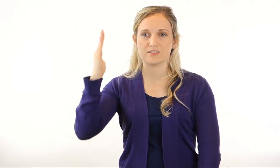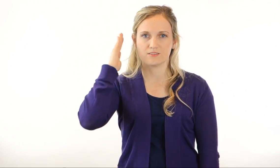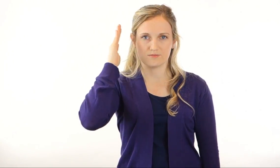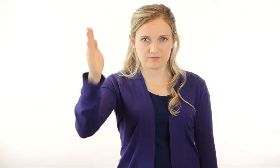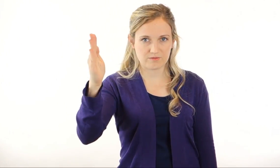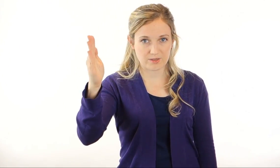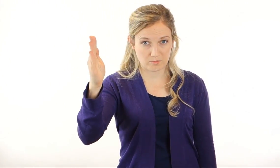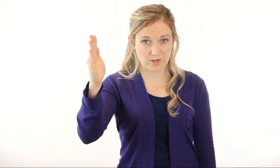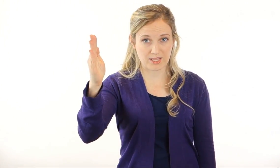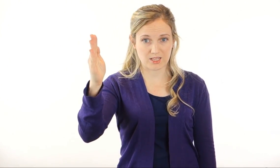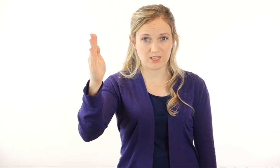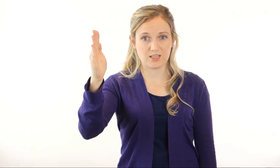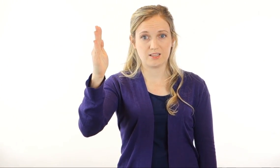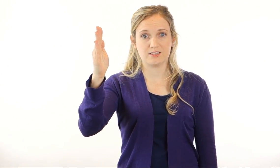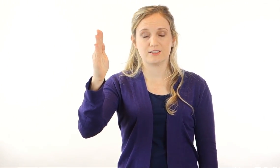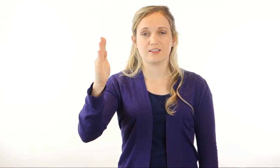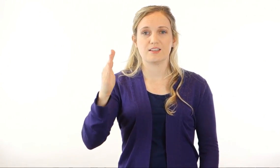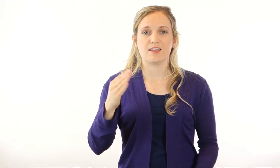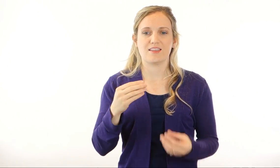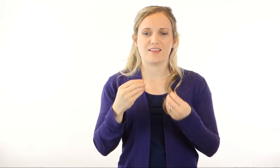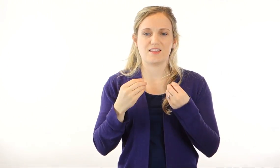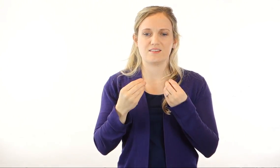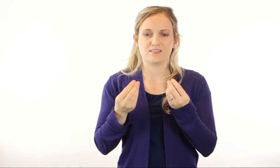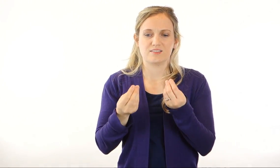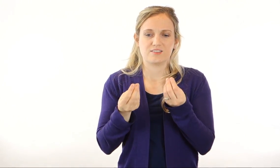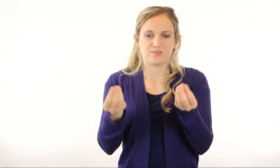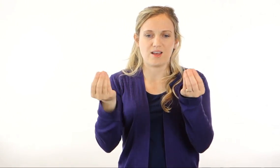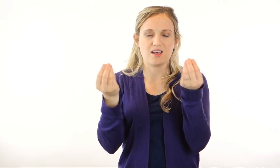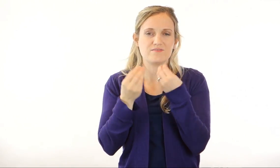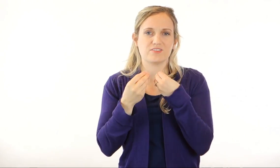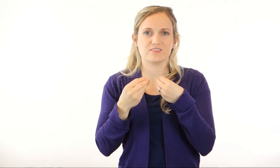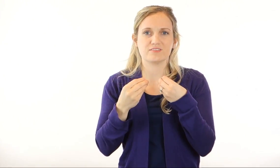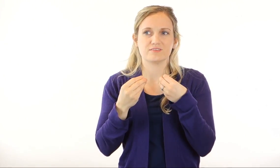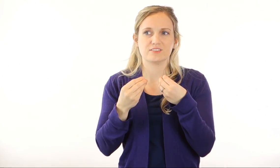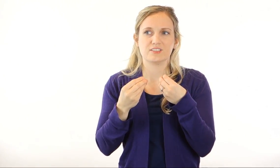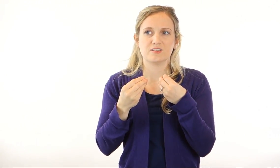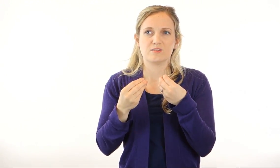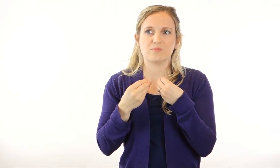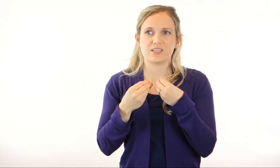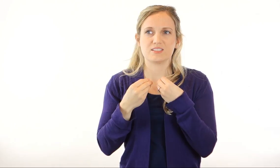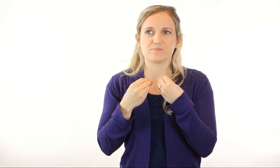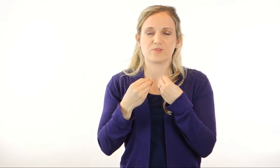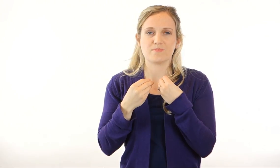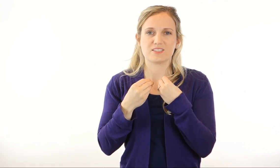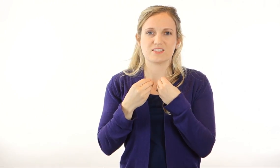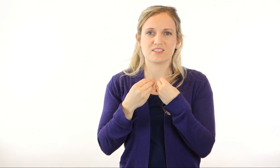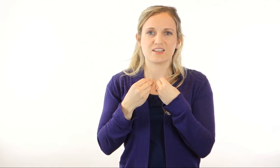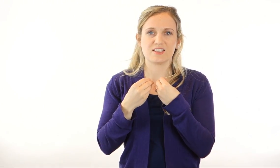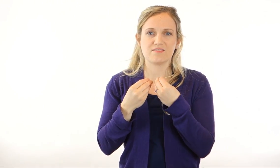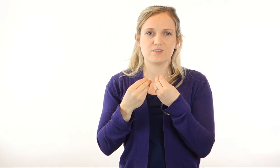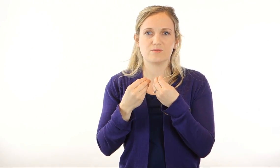tense. It will. And then you have your, what he promises he's going to give you